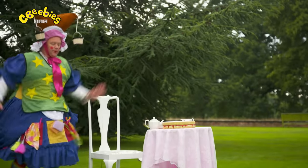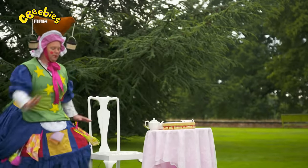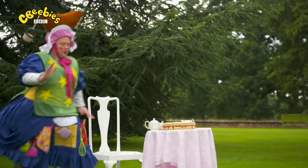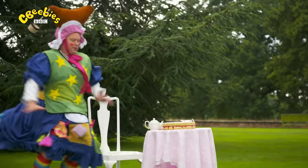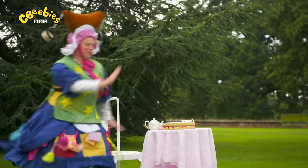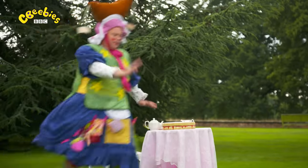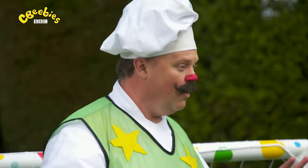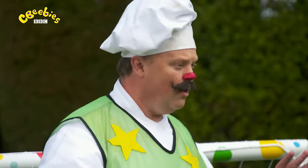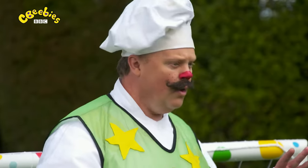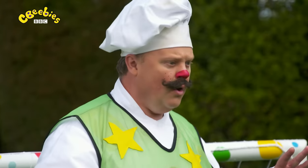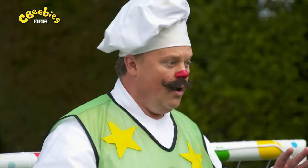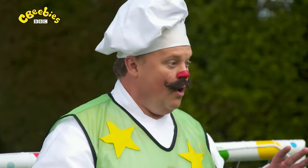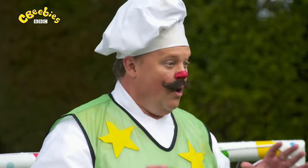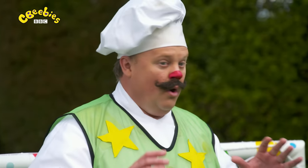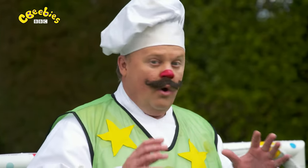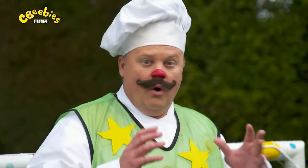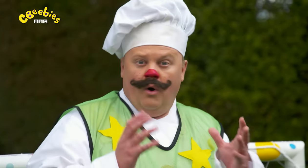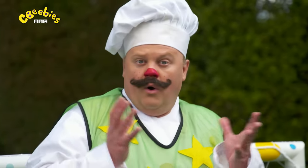Go on, Aunt Polly. You can do it.